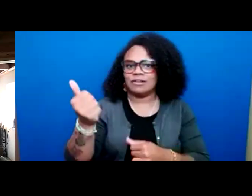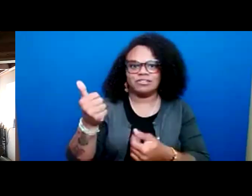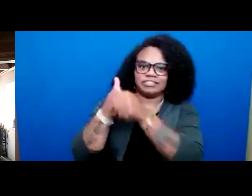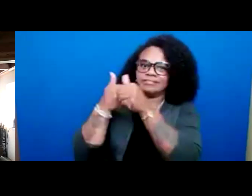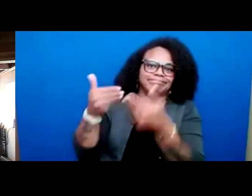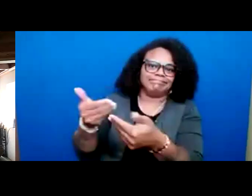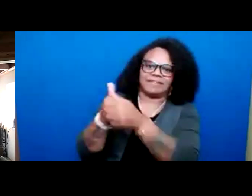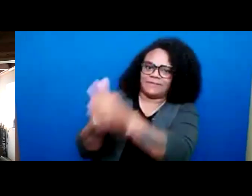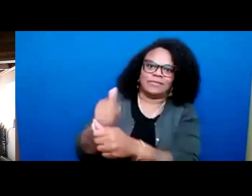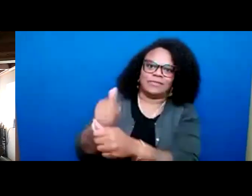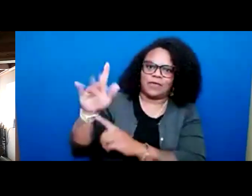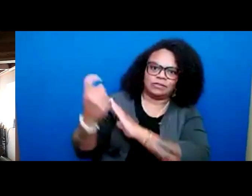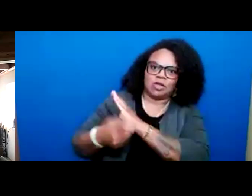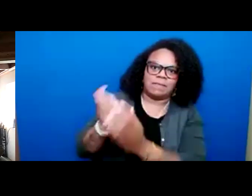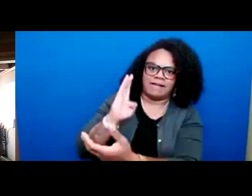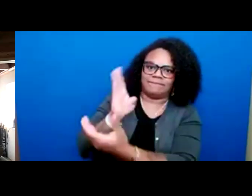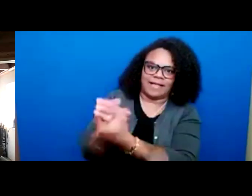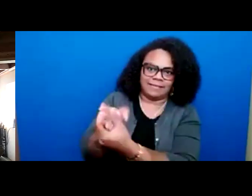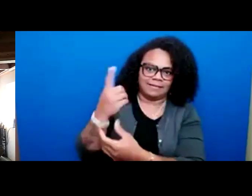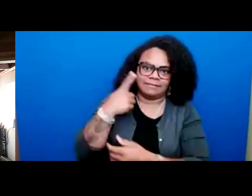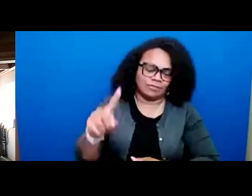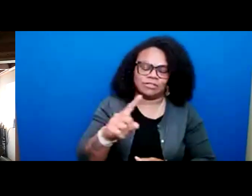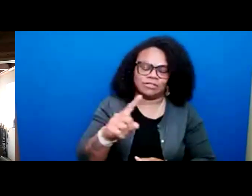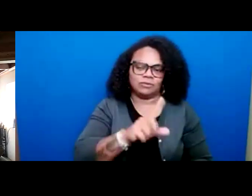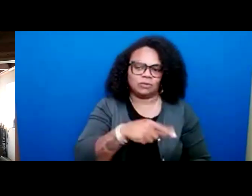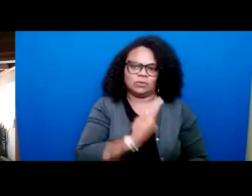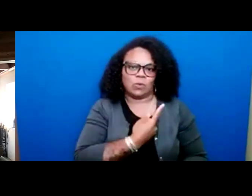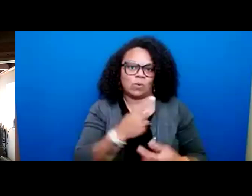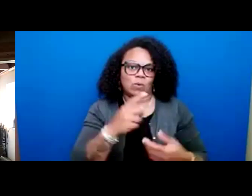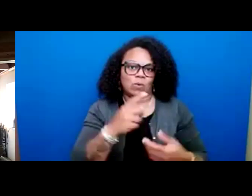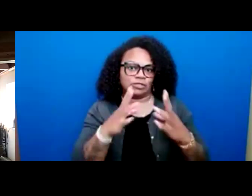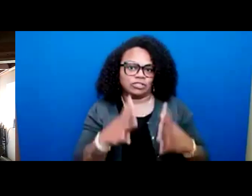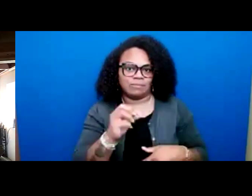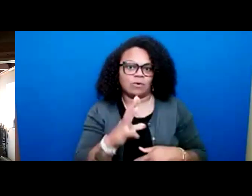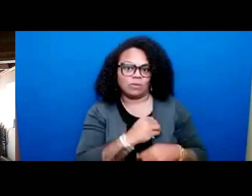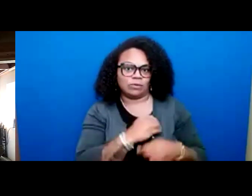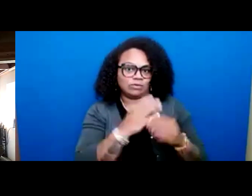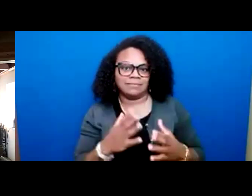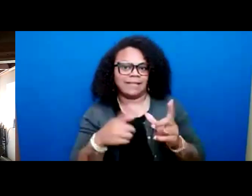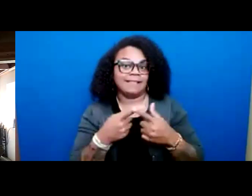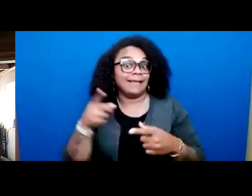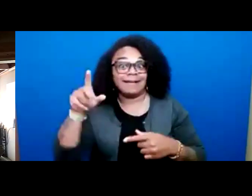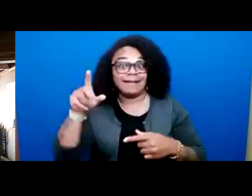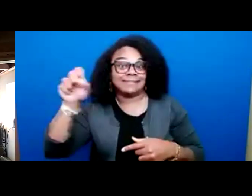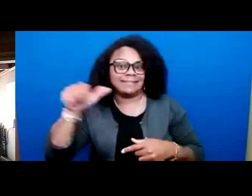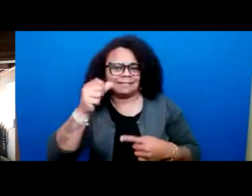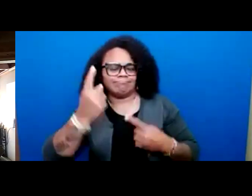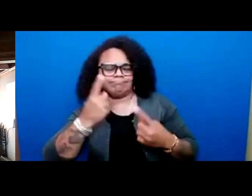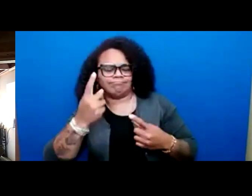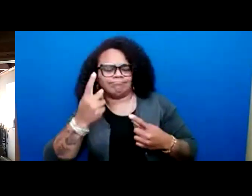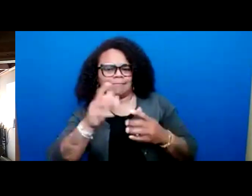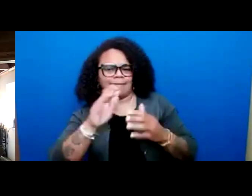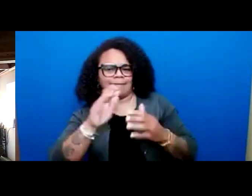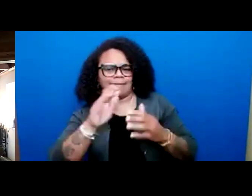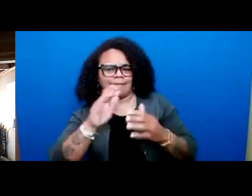sole proprietorship or partnership. Then there's not a question of what did you base your wages on and how much are they based on your